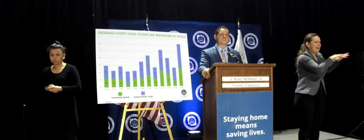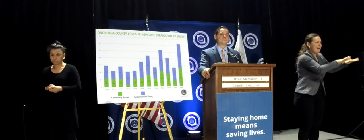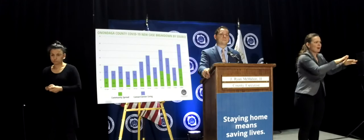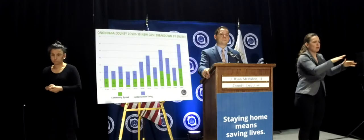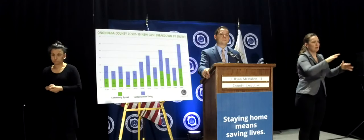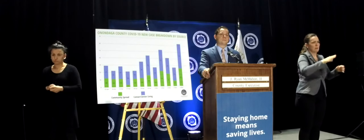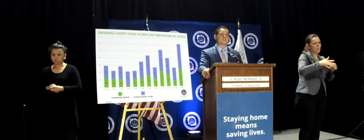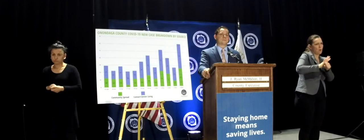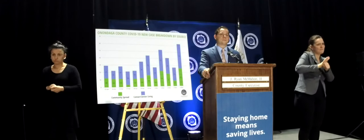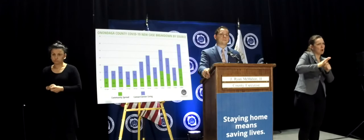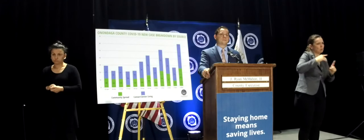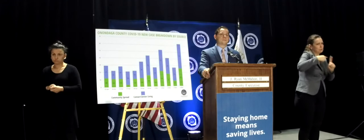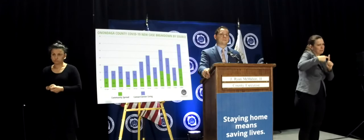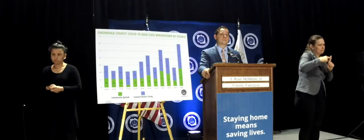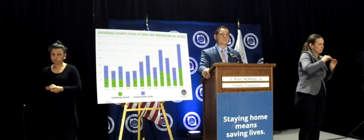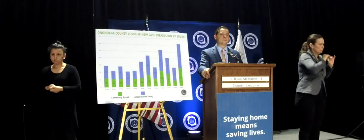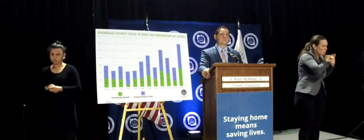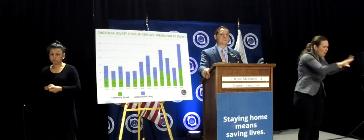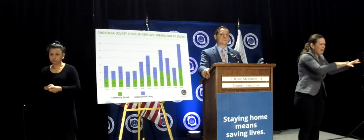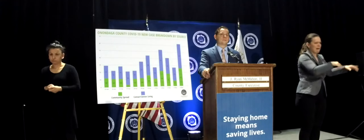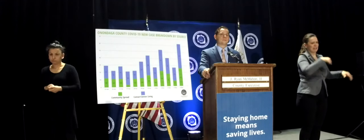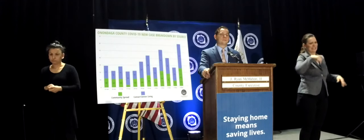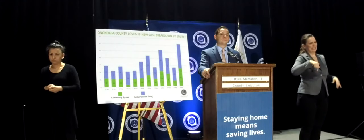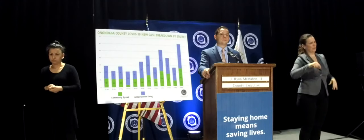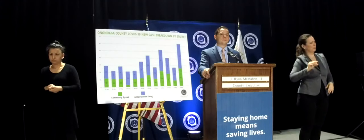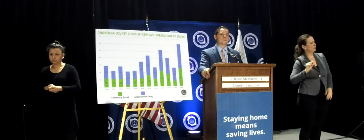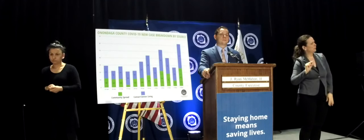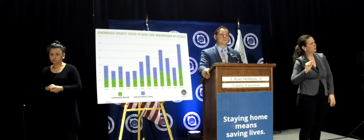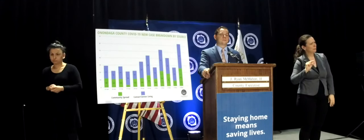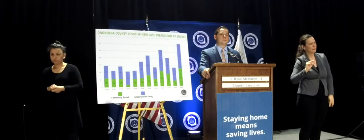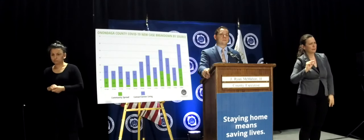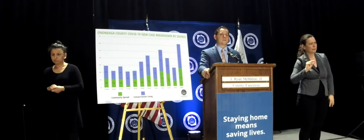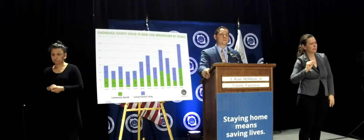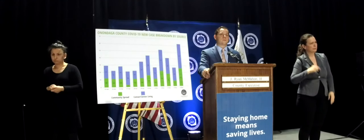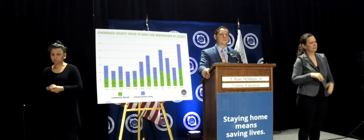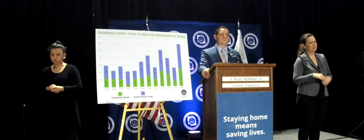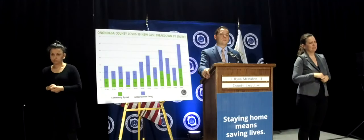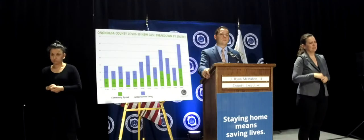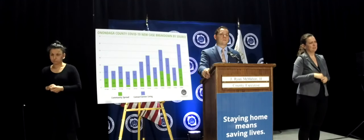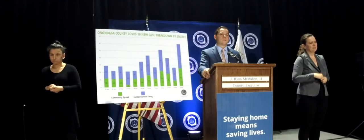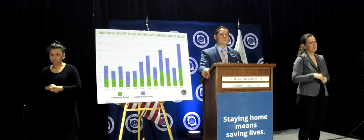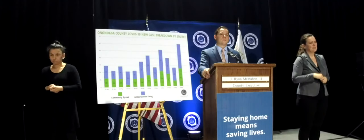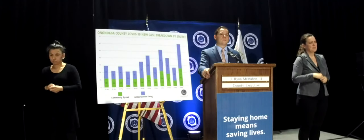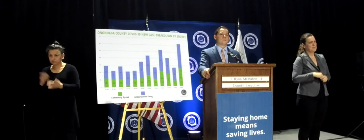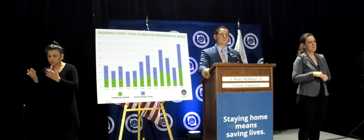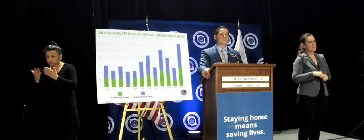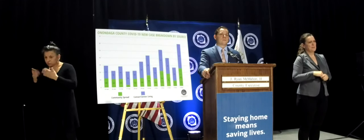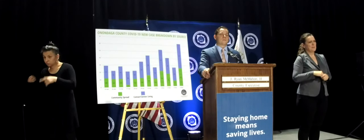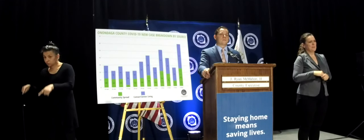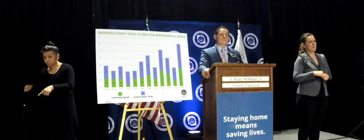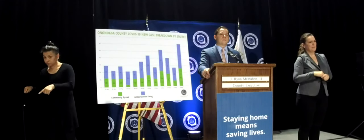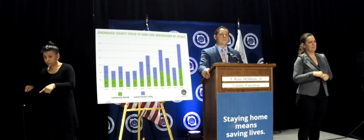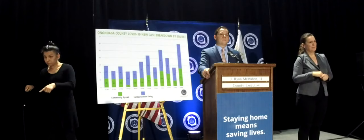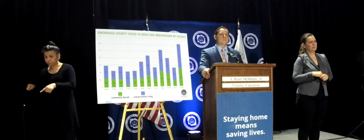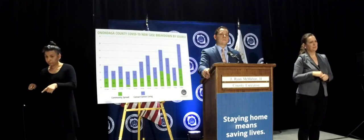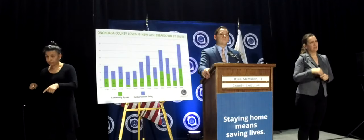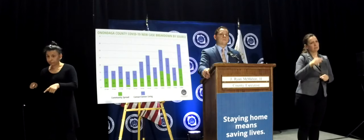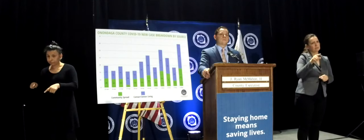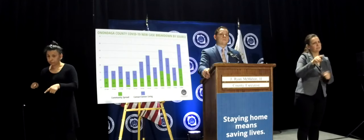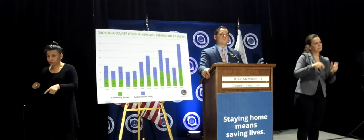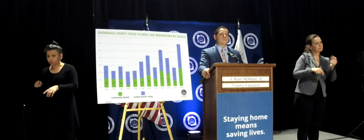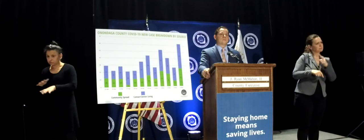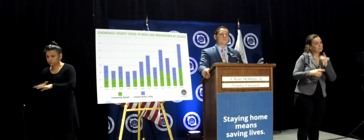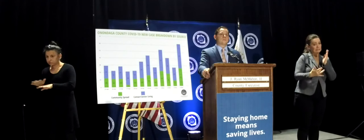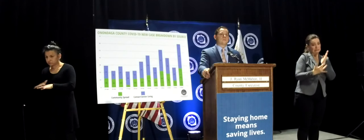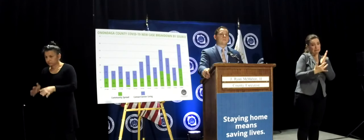talked yesterday about expanding the use of technology in schools down the road, even as we move past this school year?